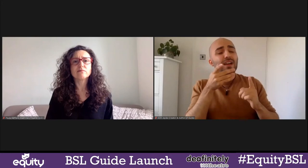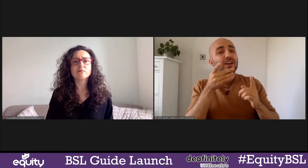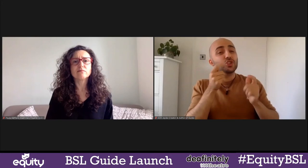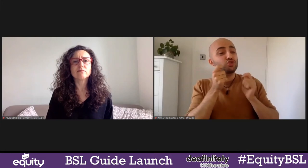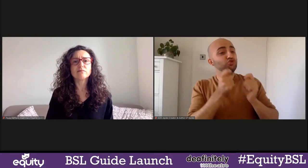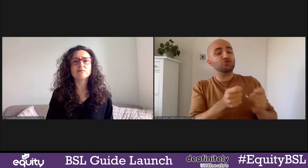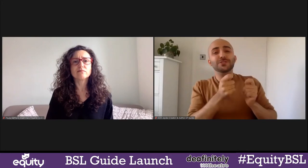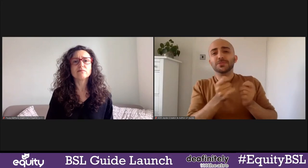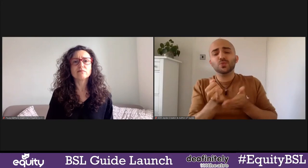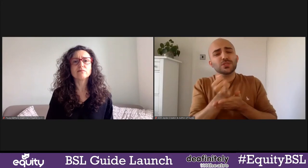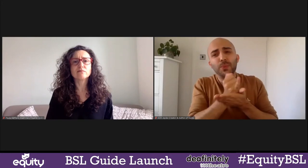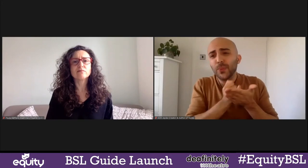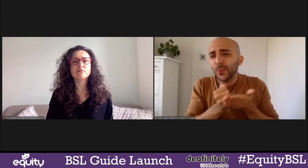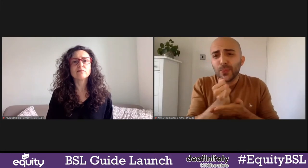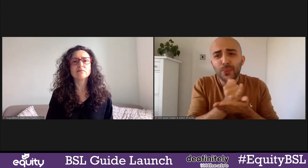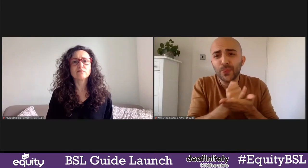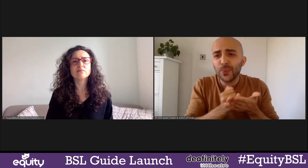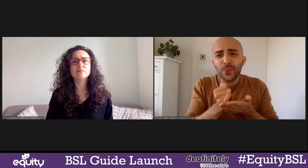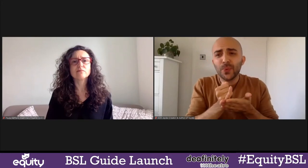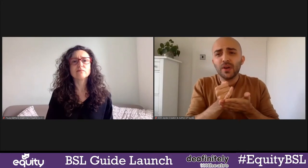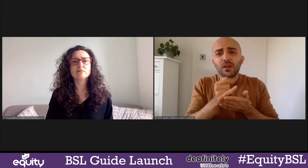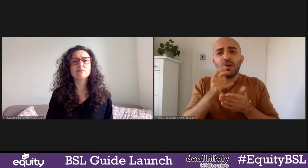children specifically was appalling.